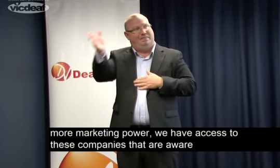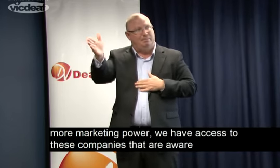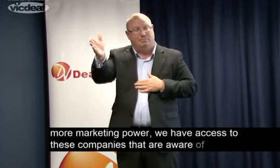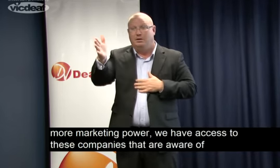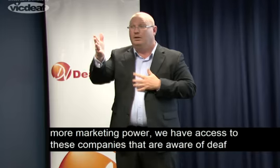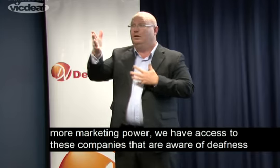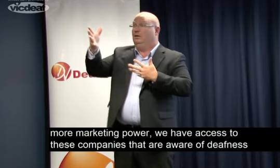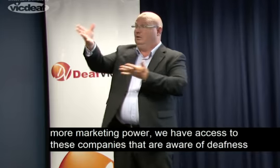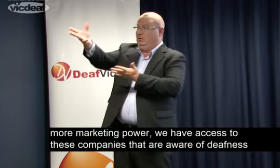do business deals with them.